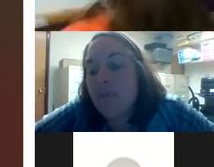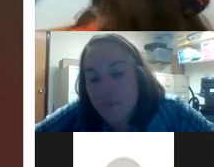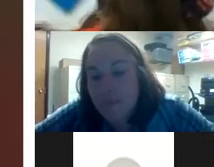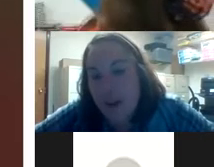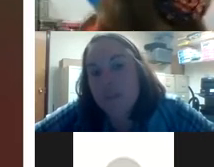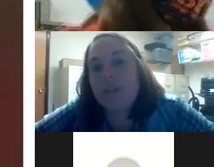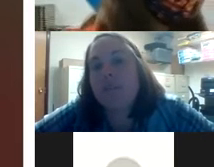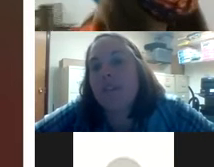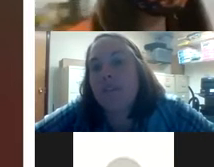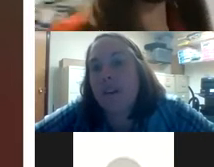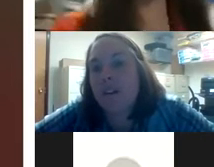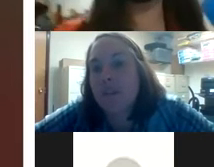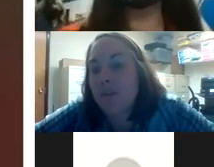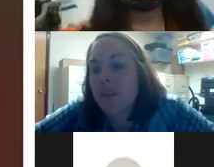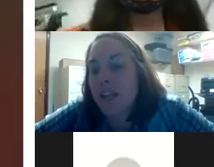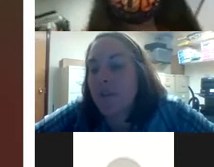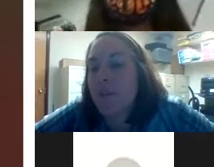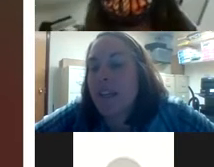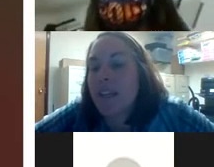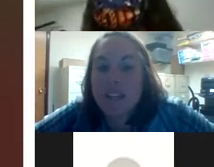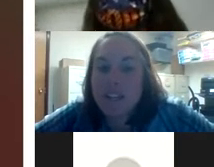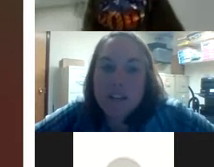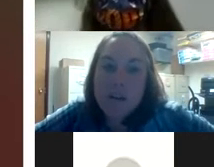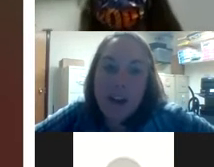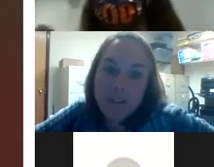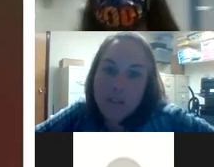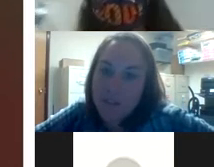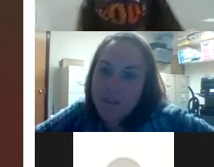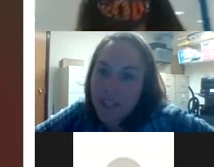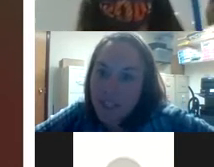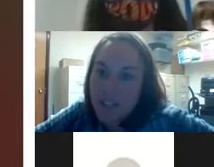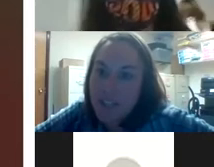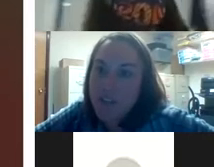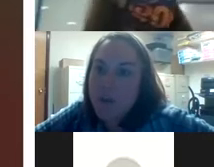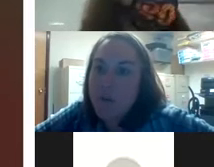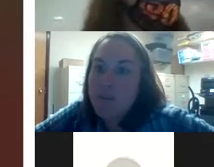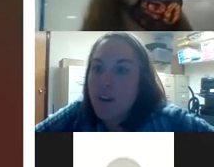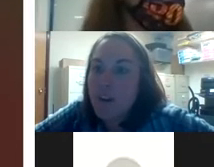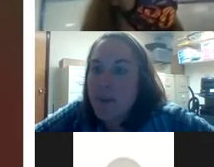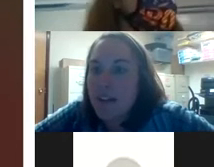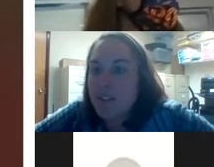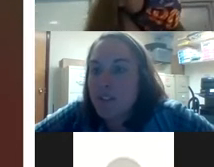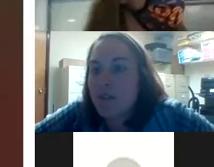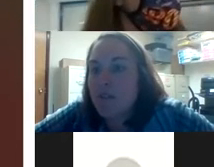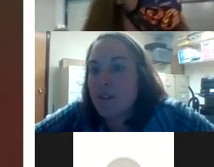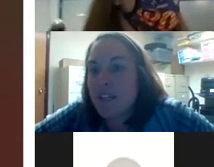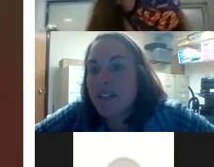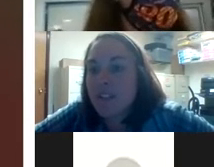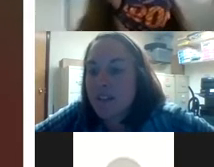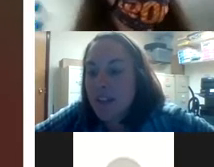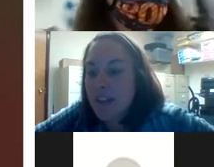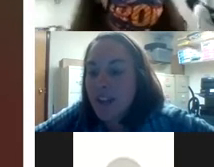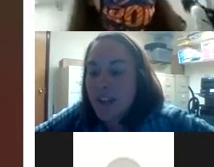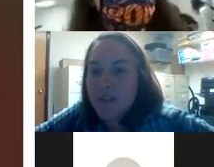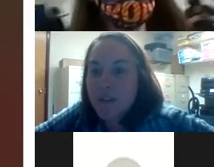and I'm good with communicating with him, but he doesn't know how to read. So we've gone back to, he's in